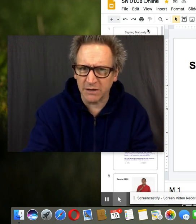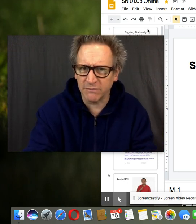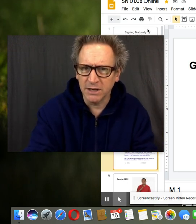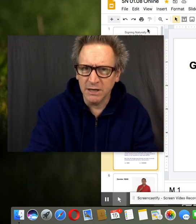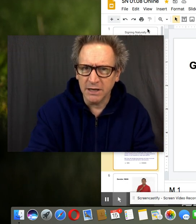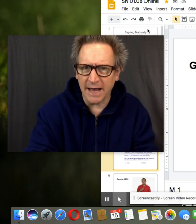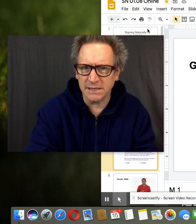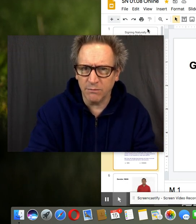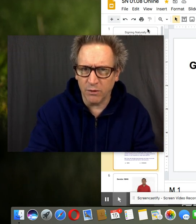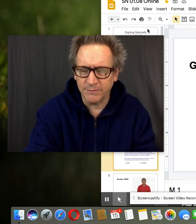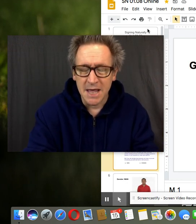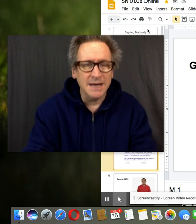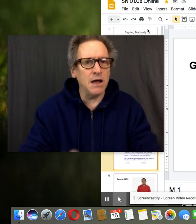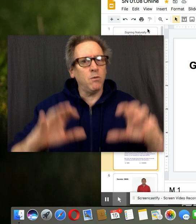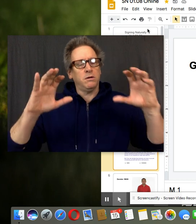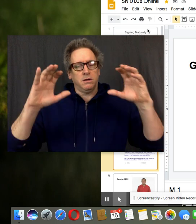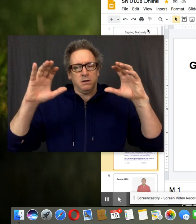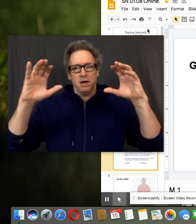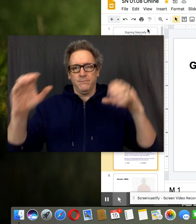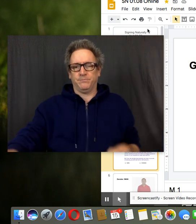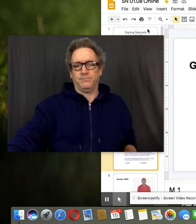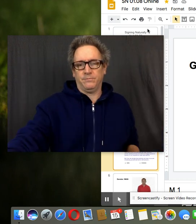yourself at some point. Now,